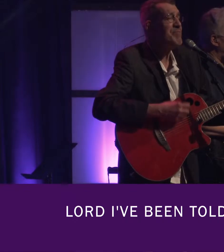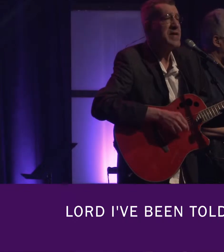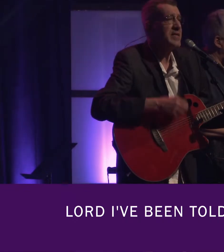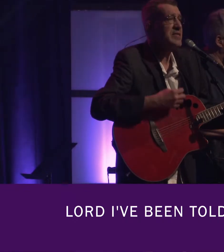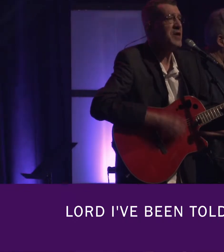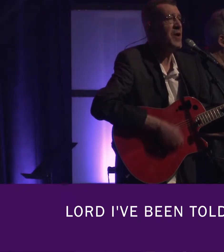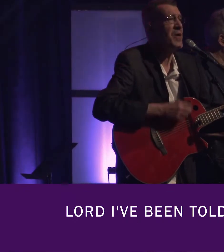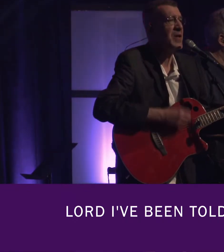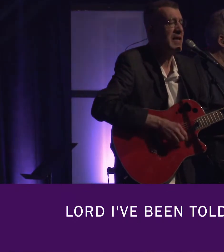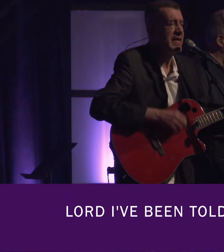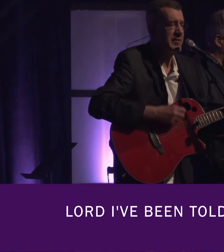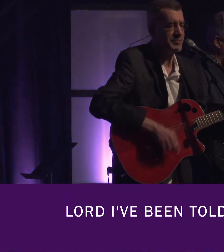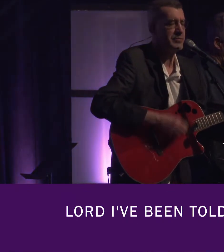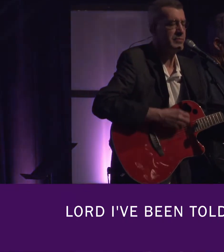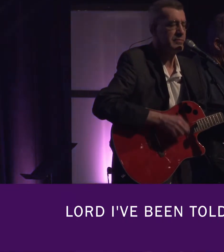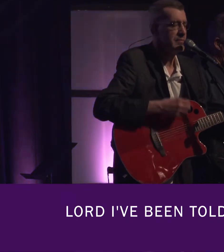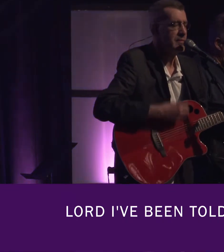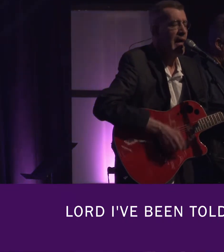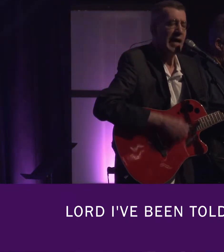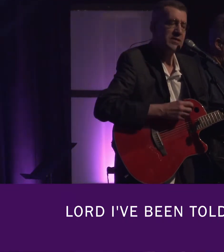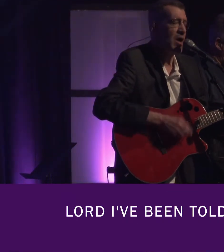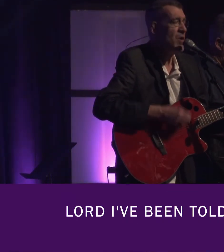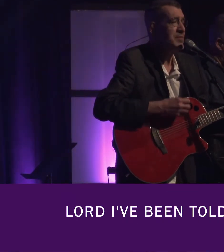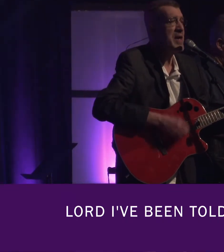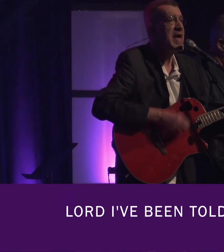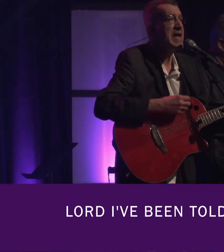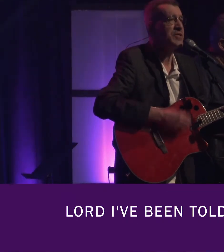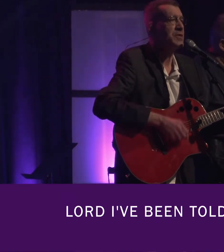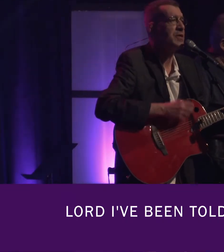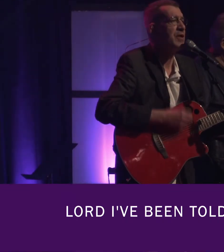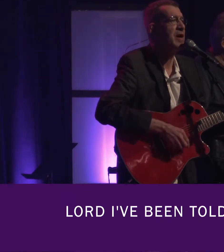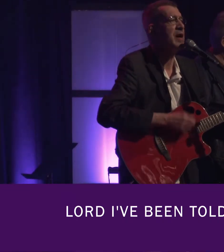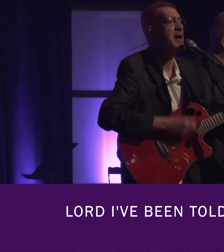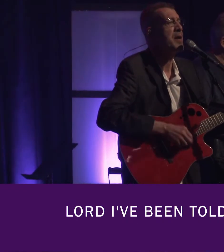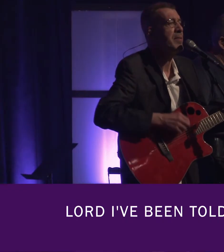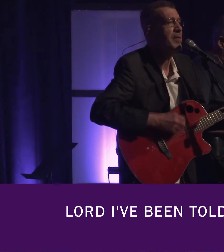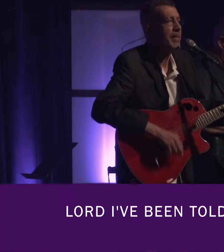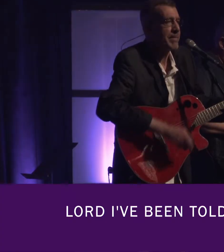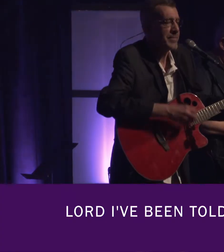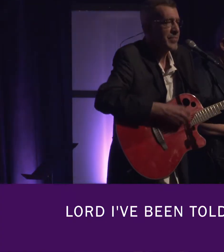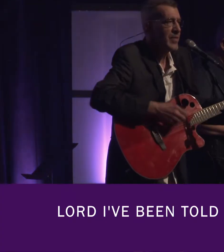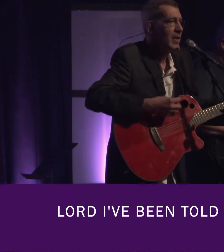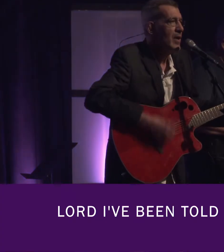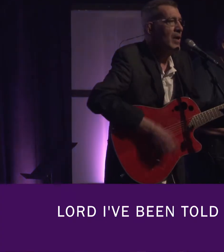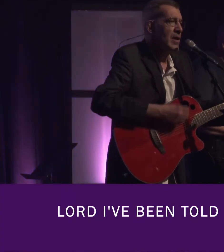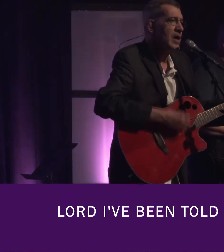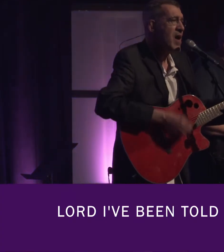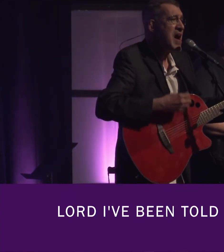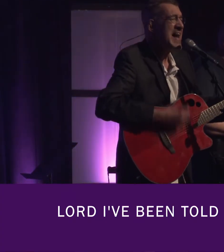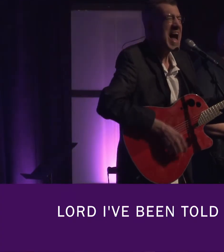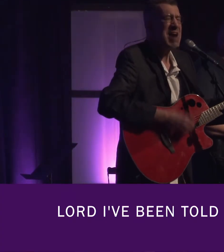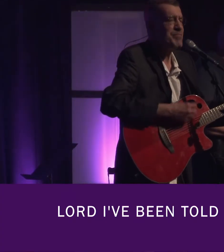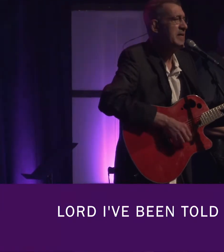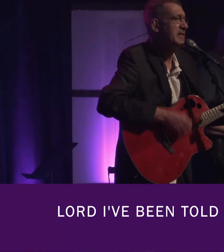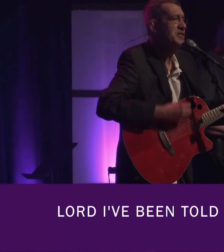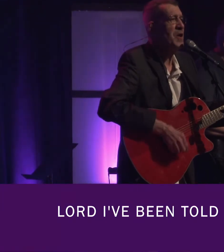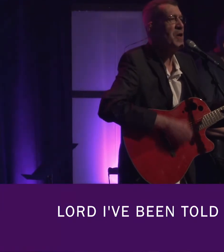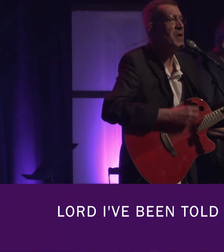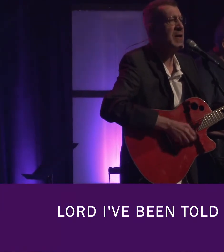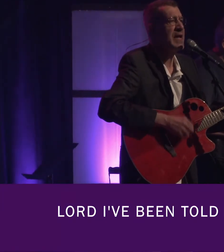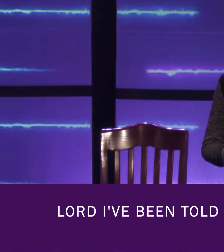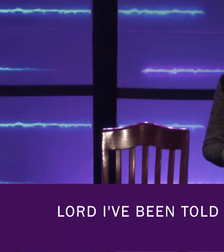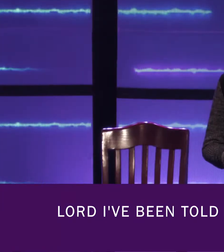Lord, I've been told I don't measure up. Lord, I've